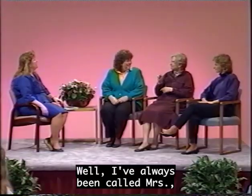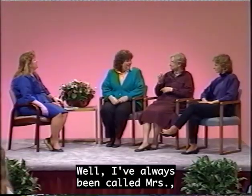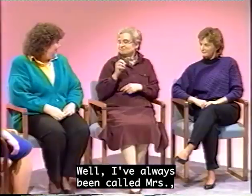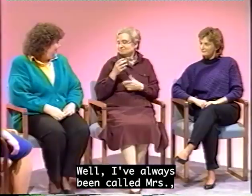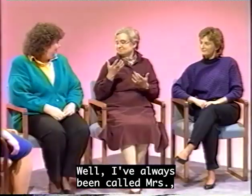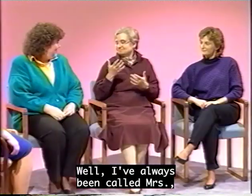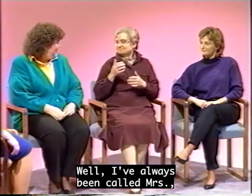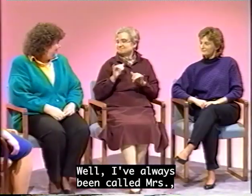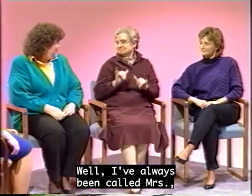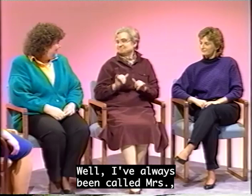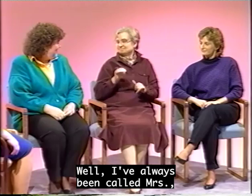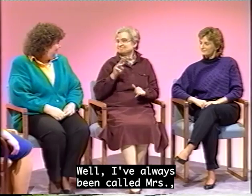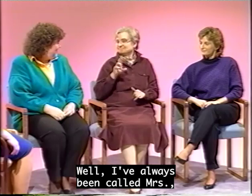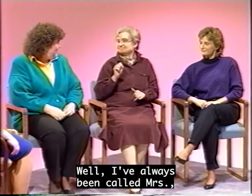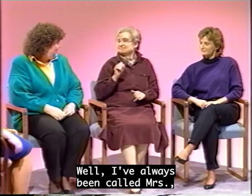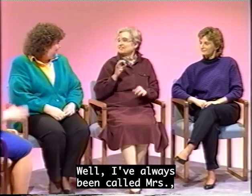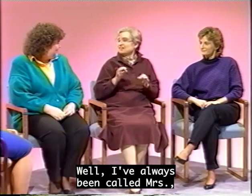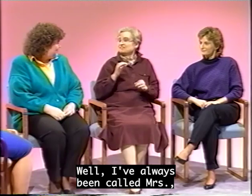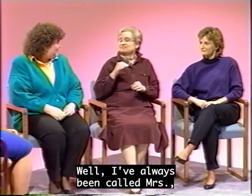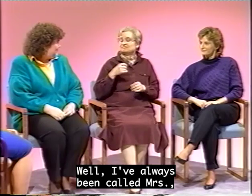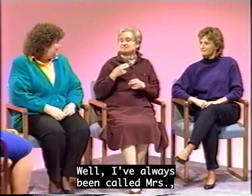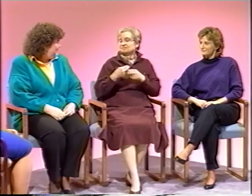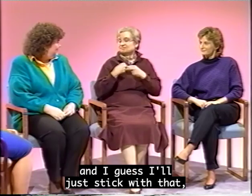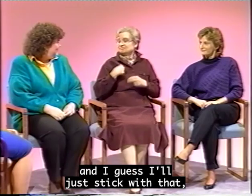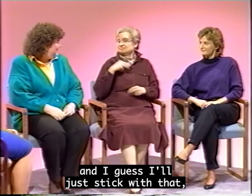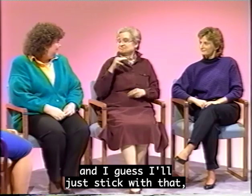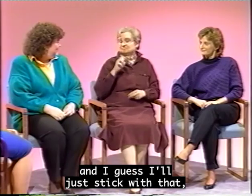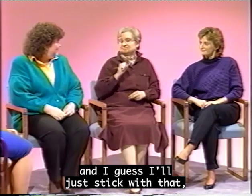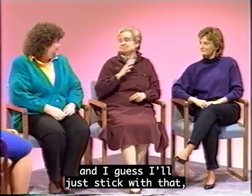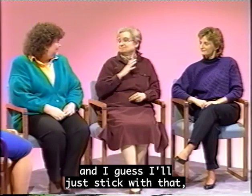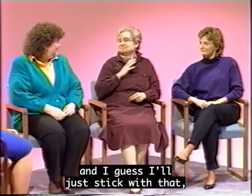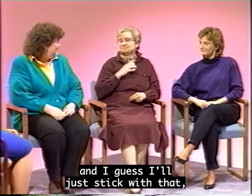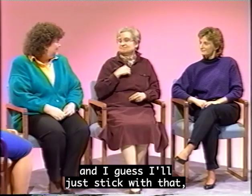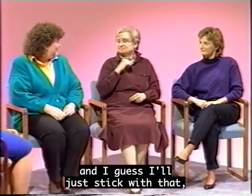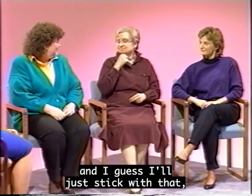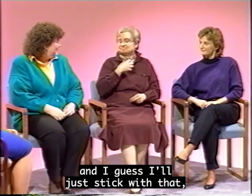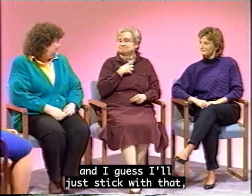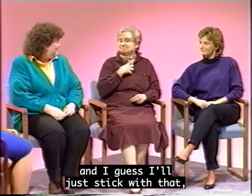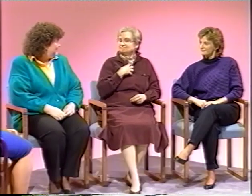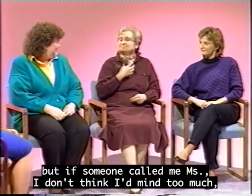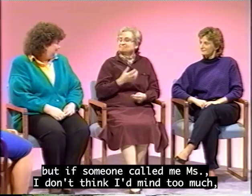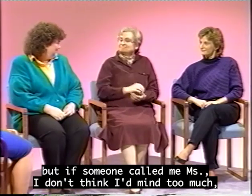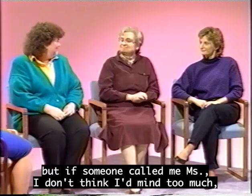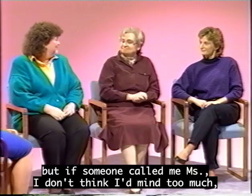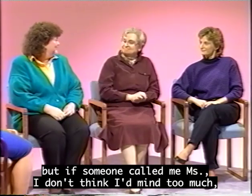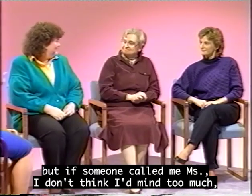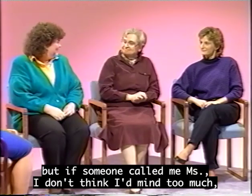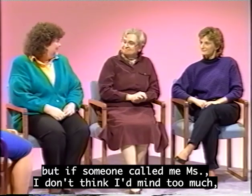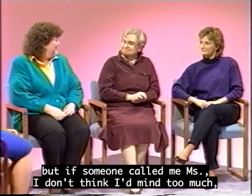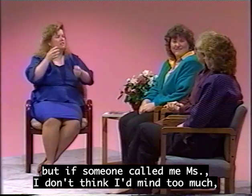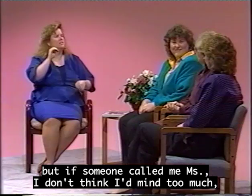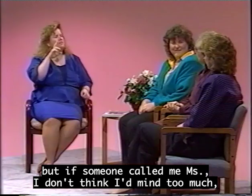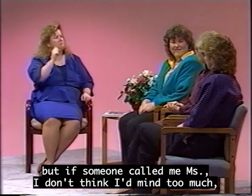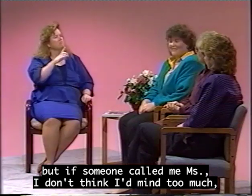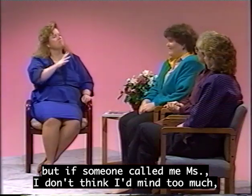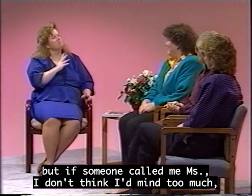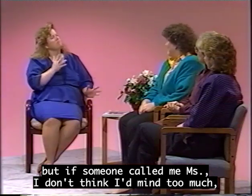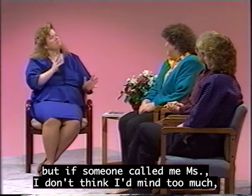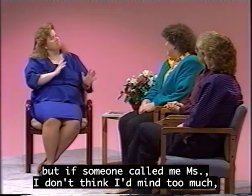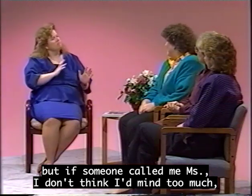I've always been called Mrs., and I guess I'll just stick with that. But if someone called me Ms., I don't think I'd mind too